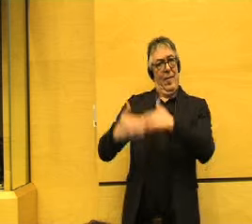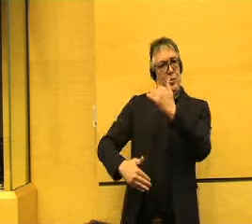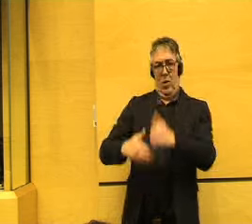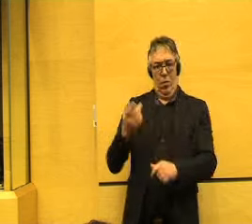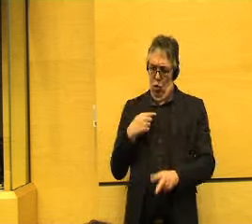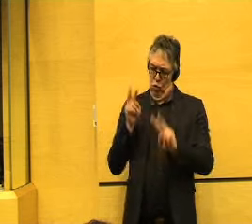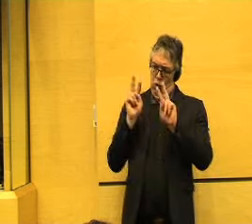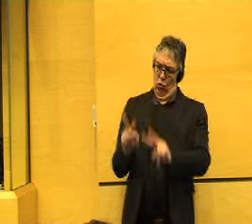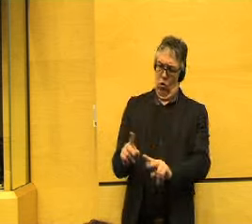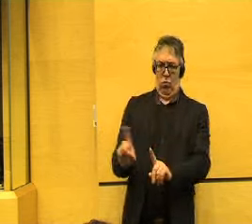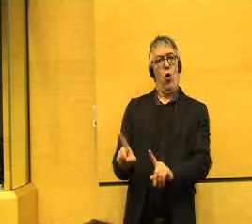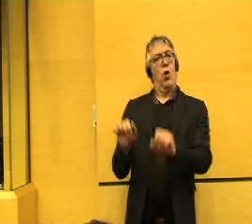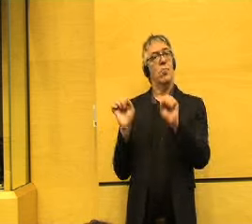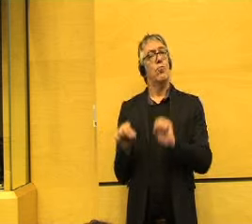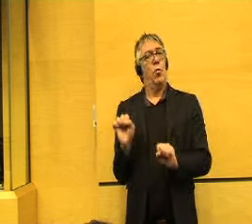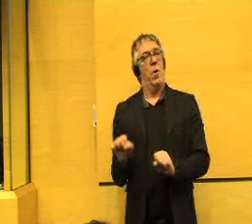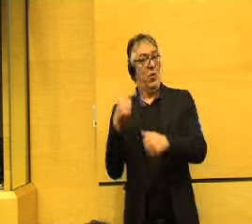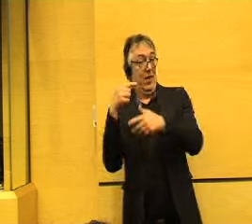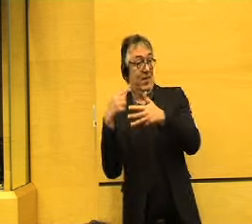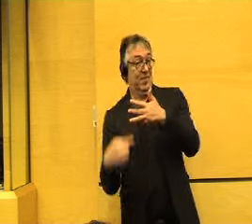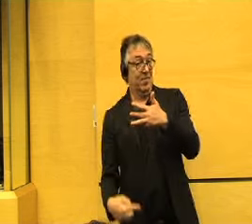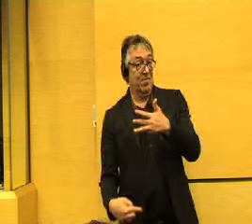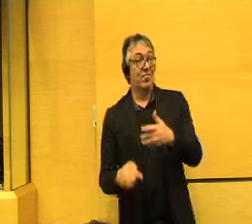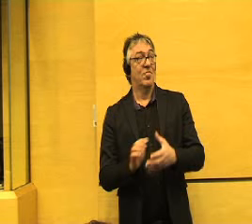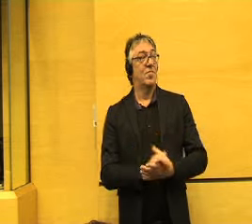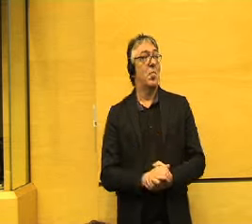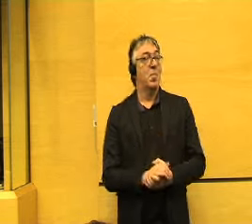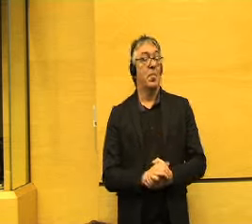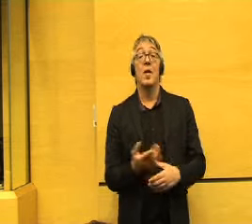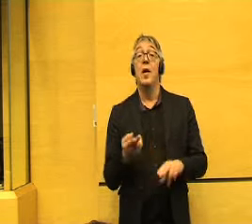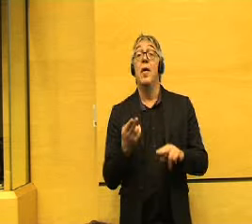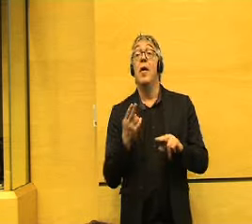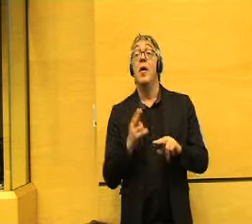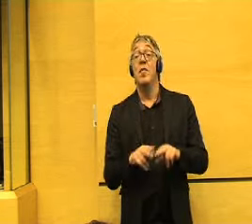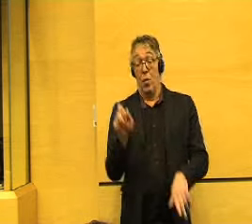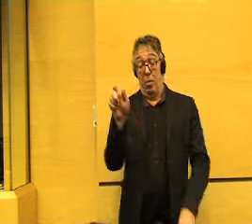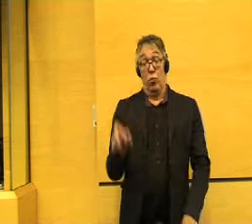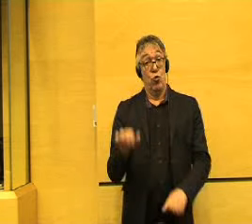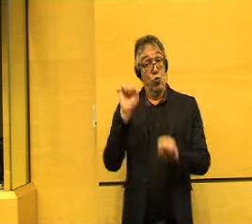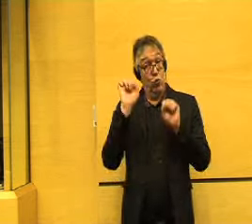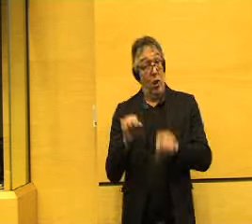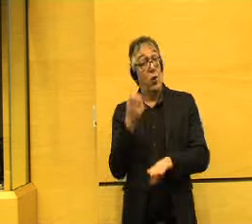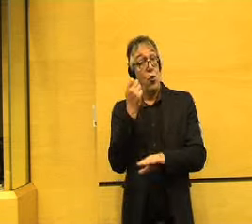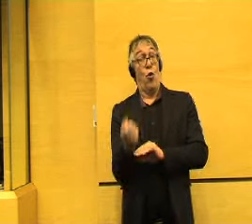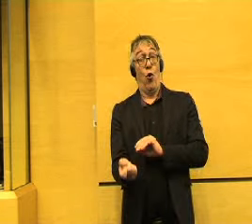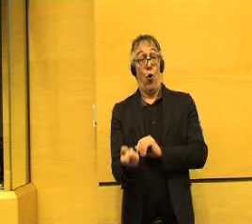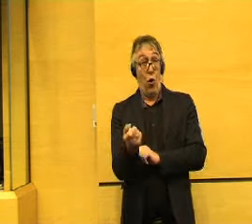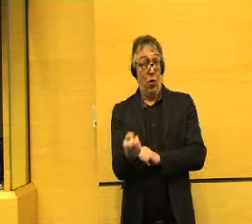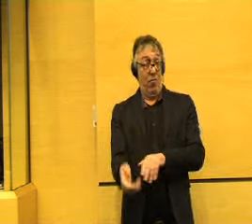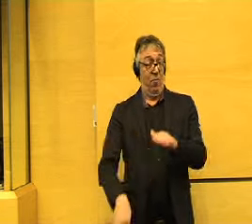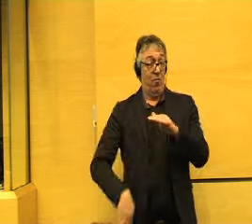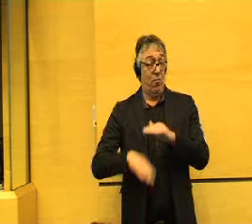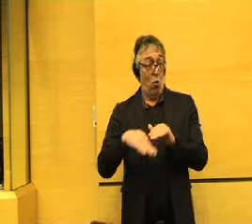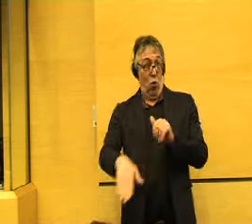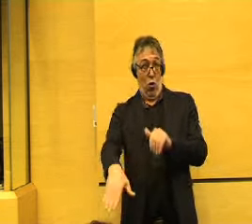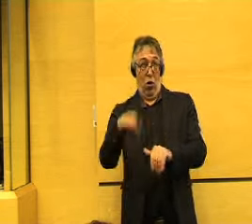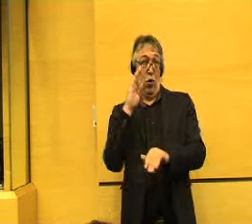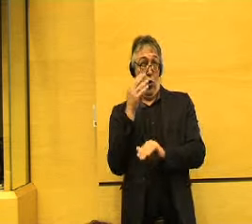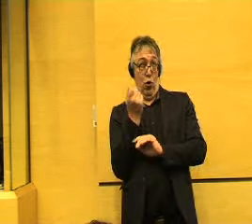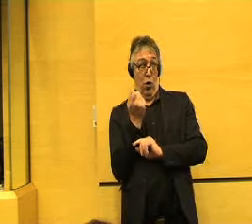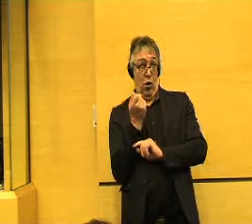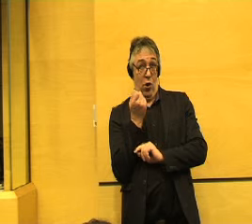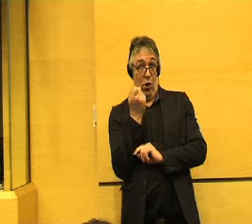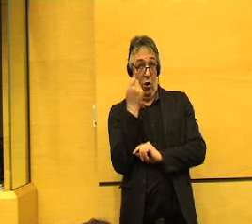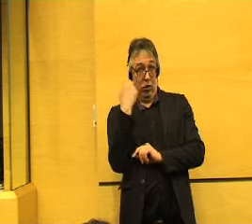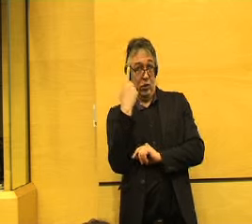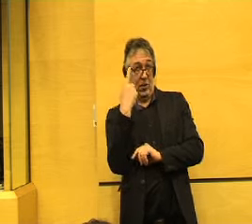far as the person's has ability to understand the full meaning and effects